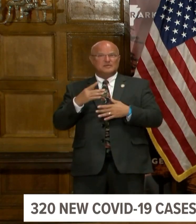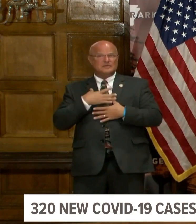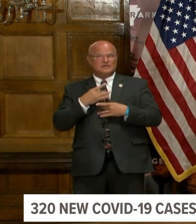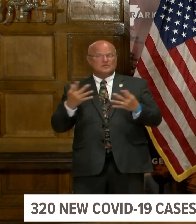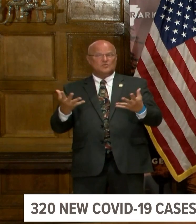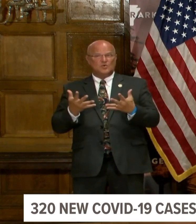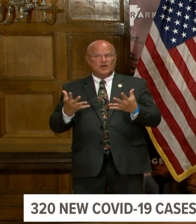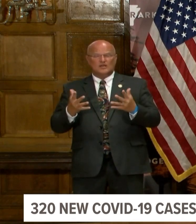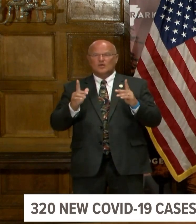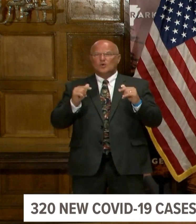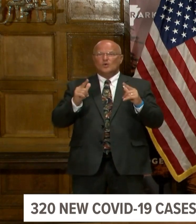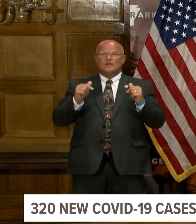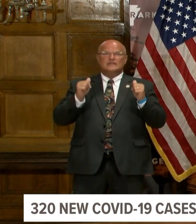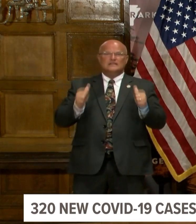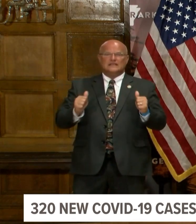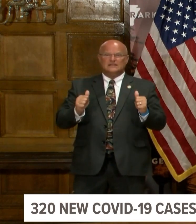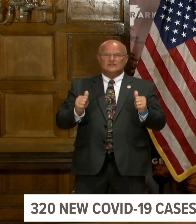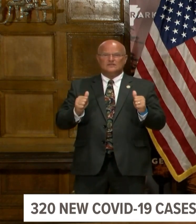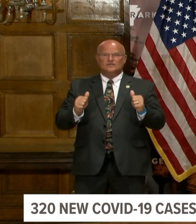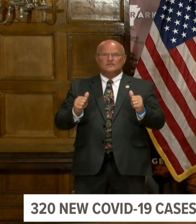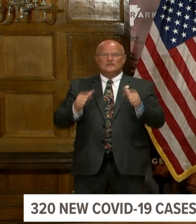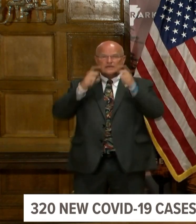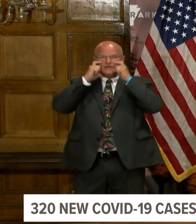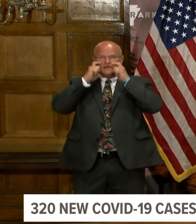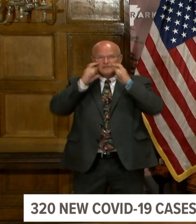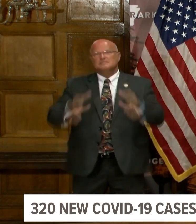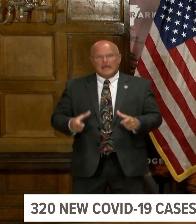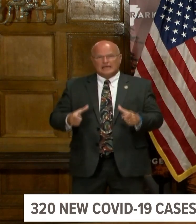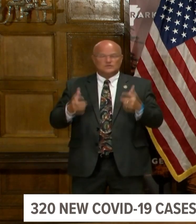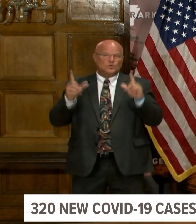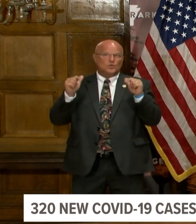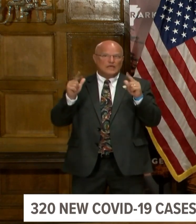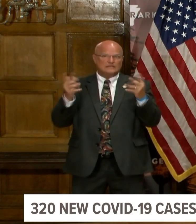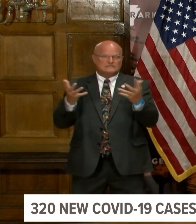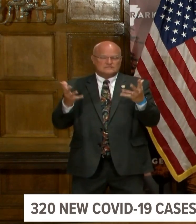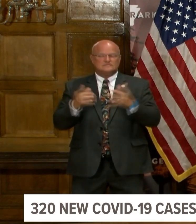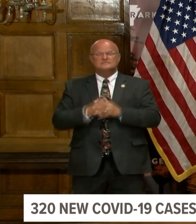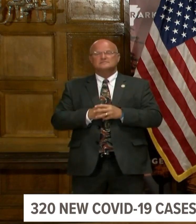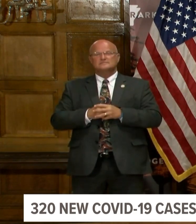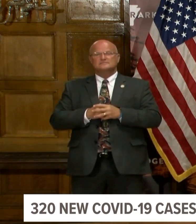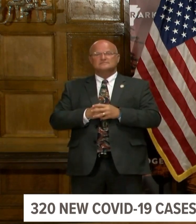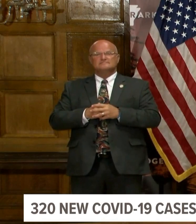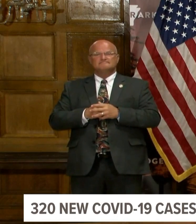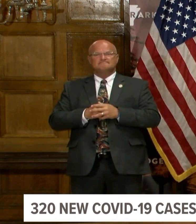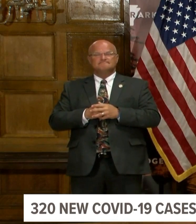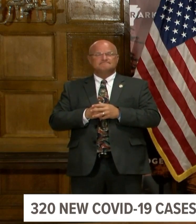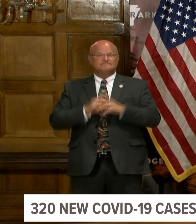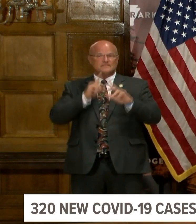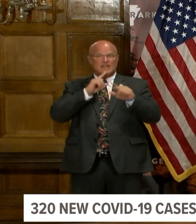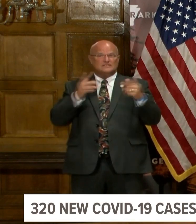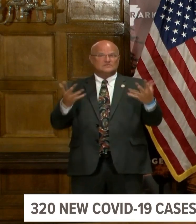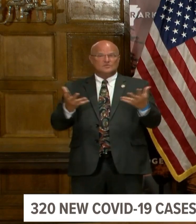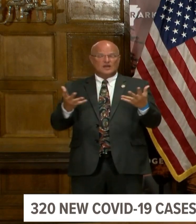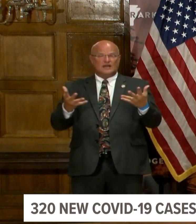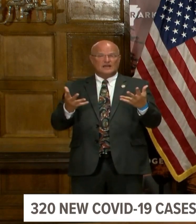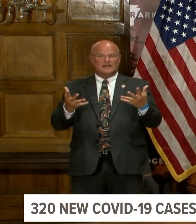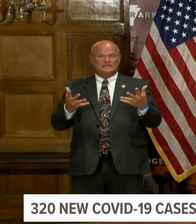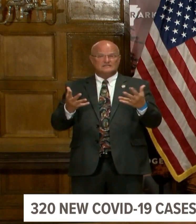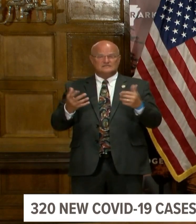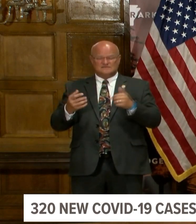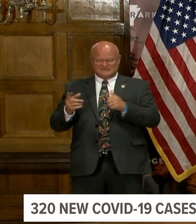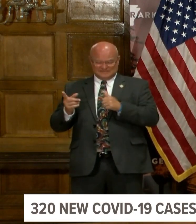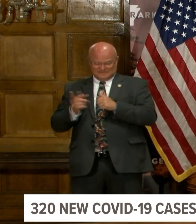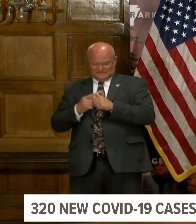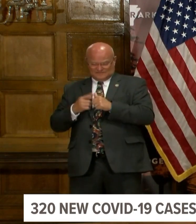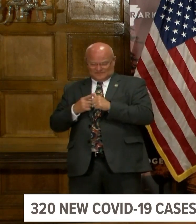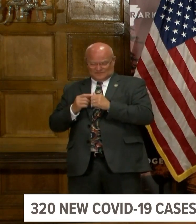interested in is when are you going to be able to take off the mask? And the answer is from day one when